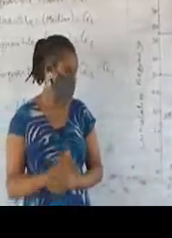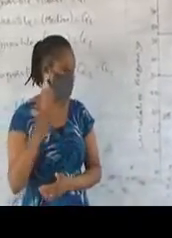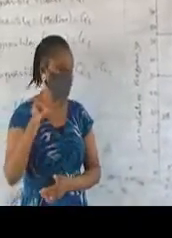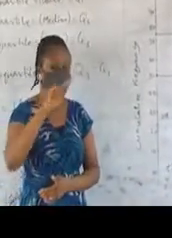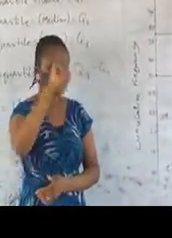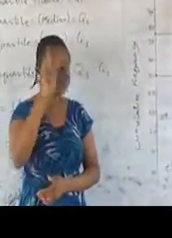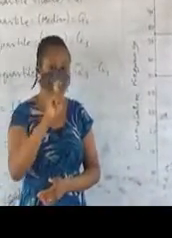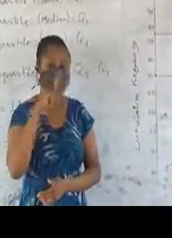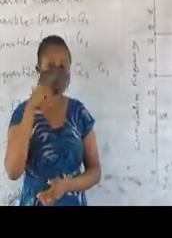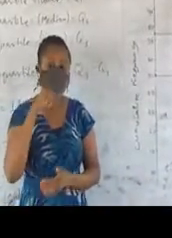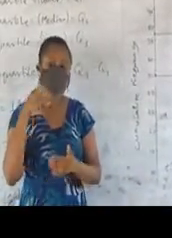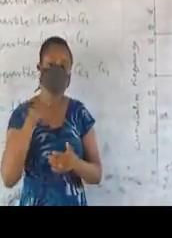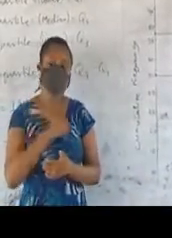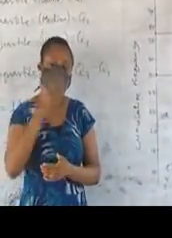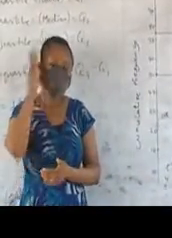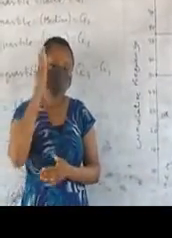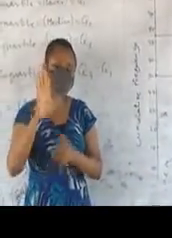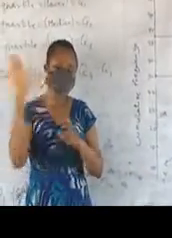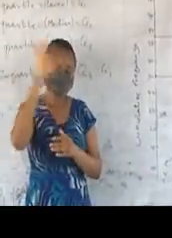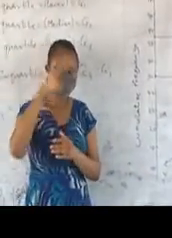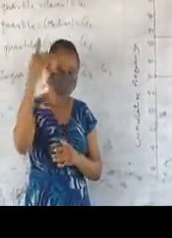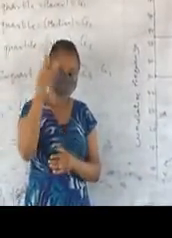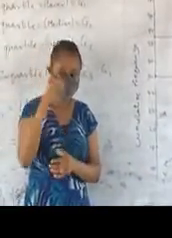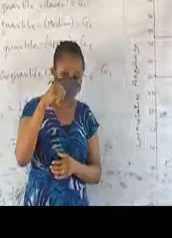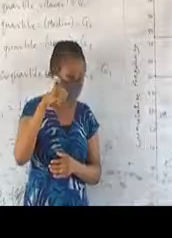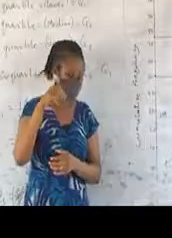question says you should find interquartile range.